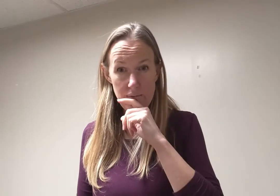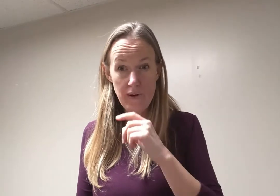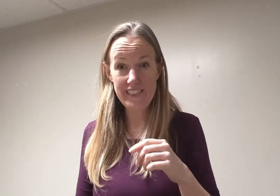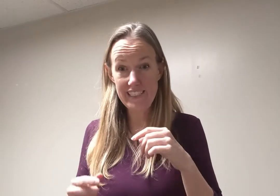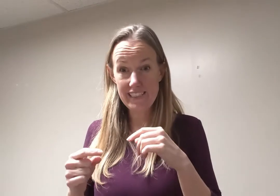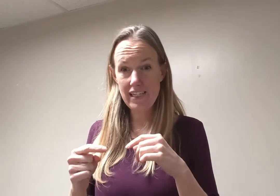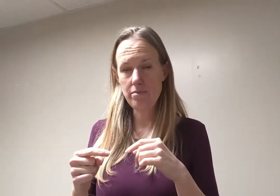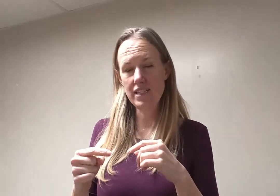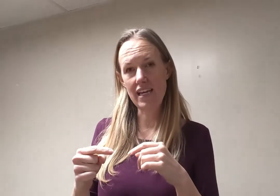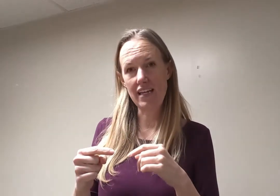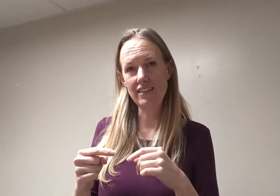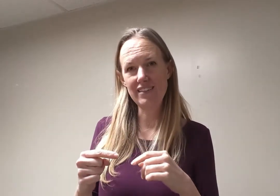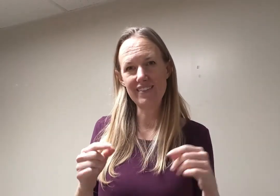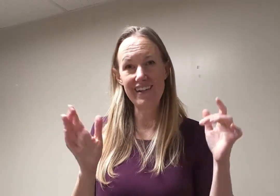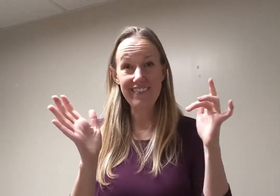when Jesus comes again,